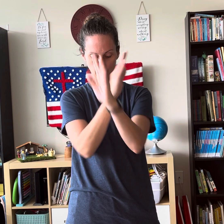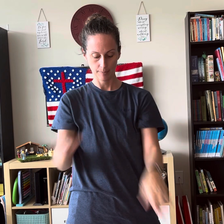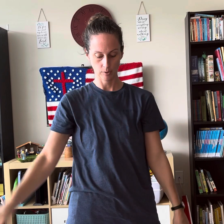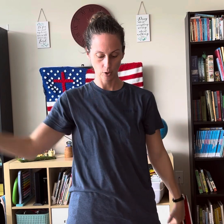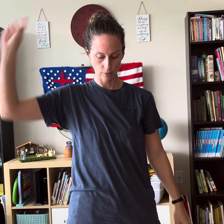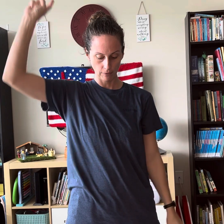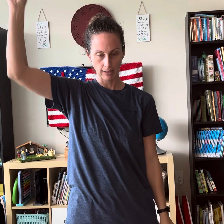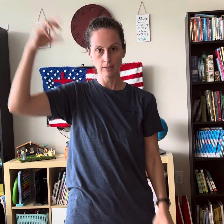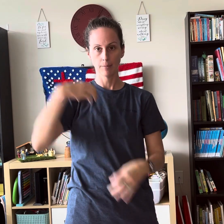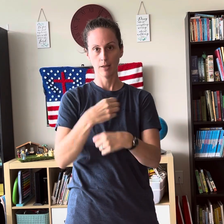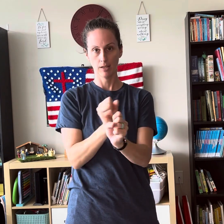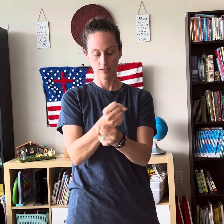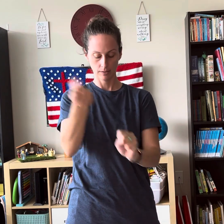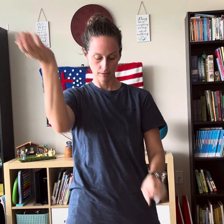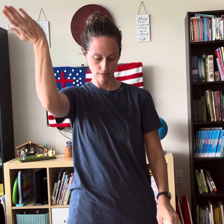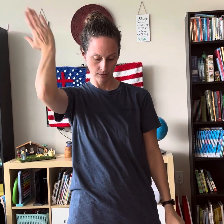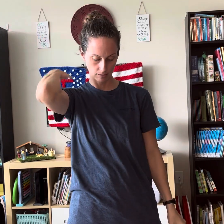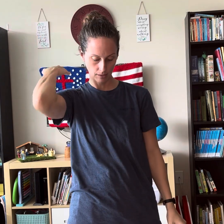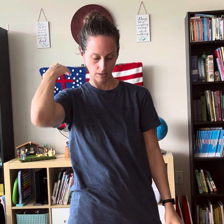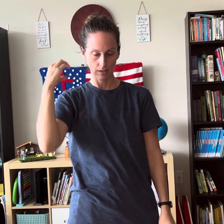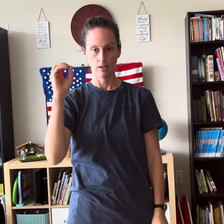Ipso factum est.